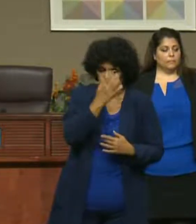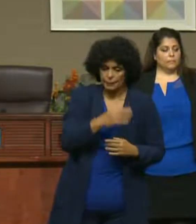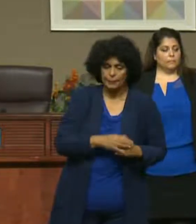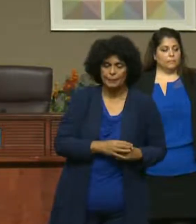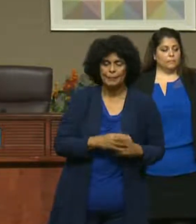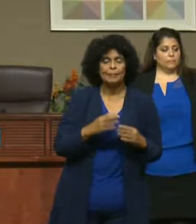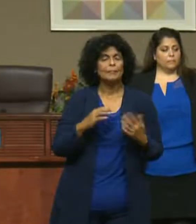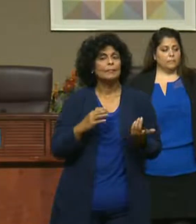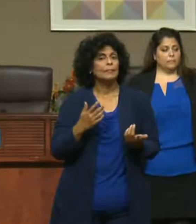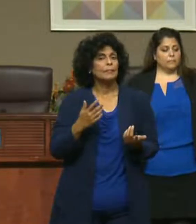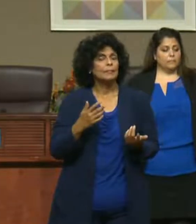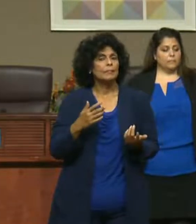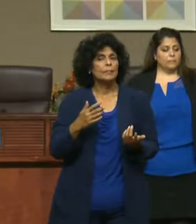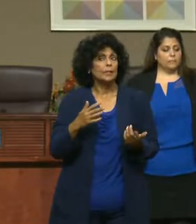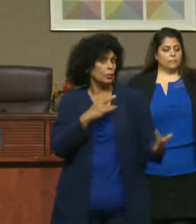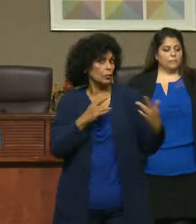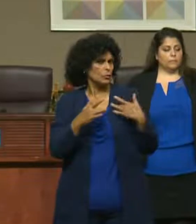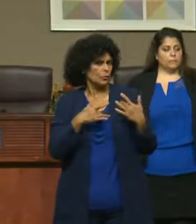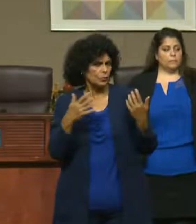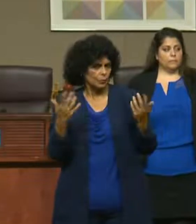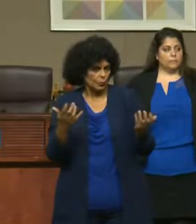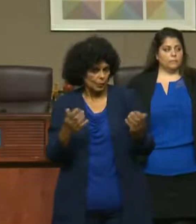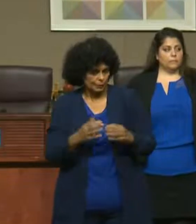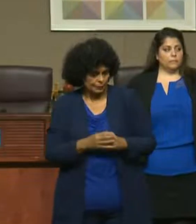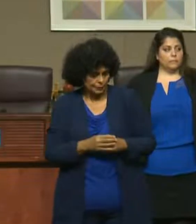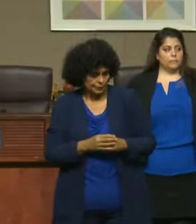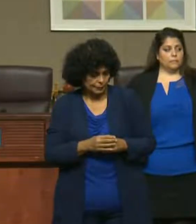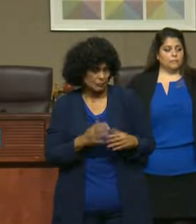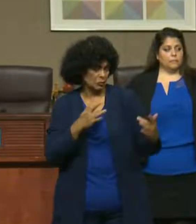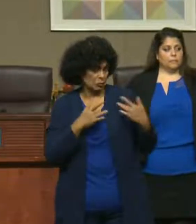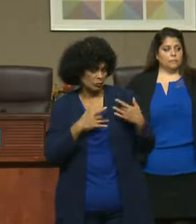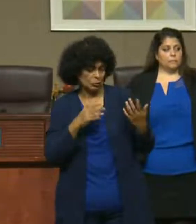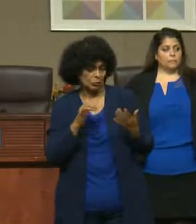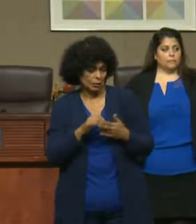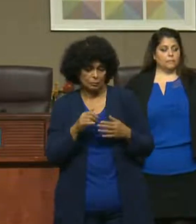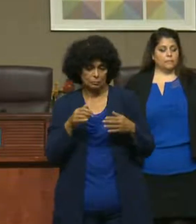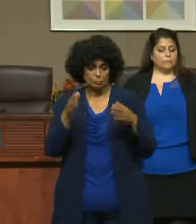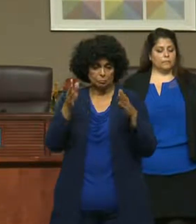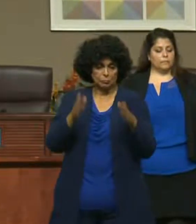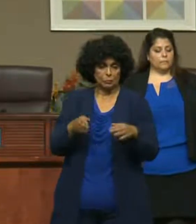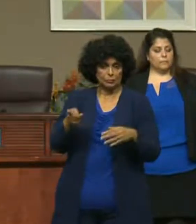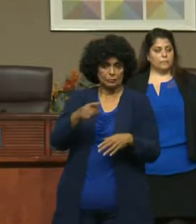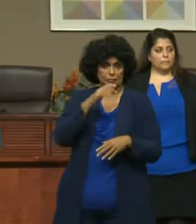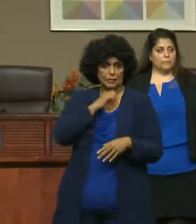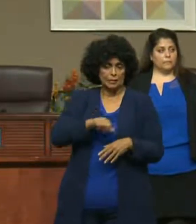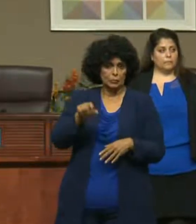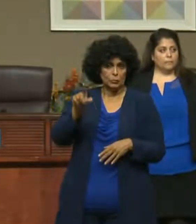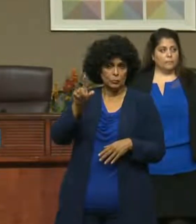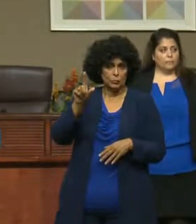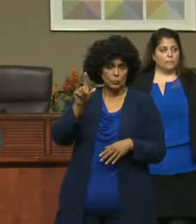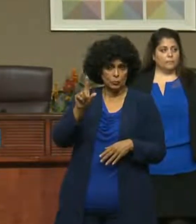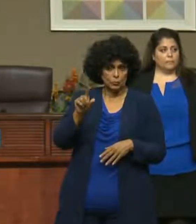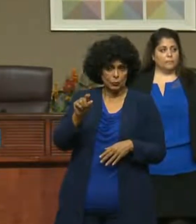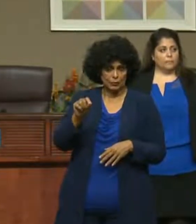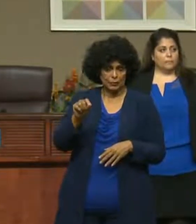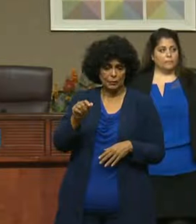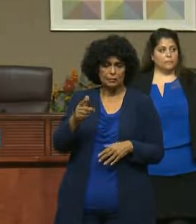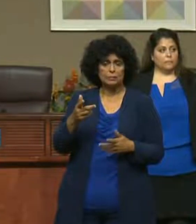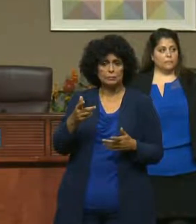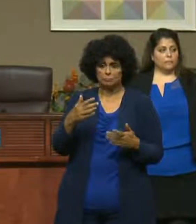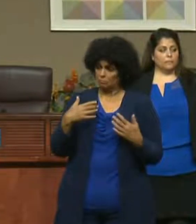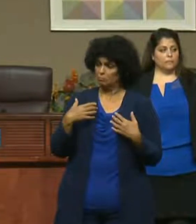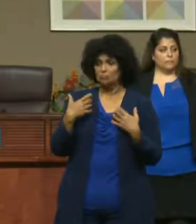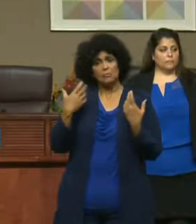have a 20-year-old individual who had fed good